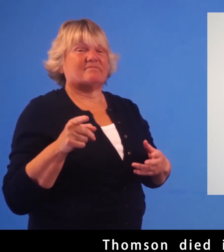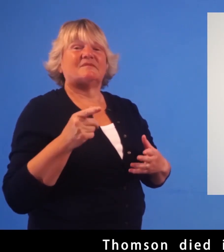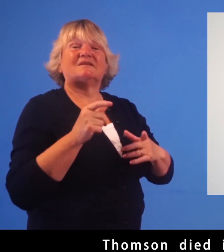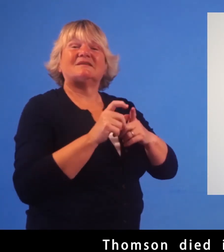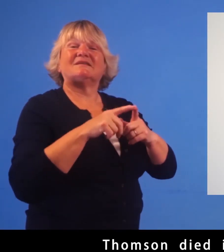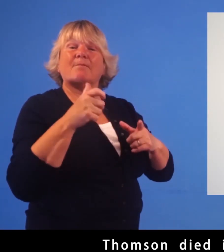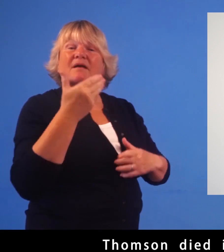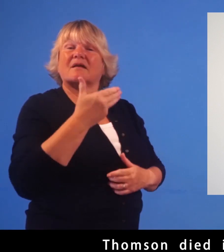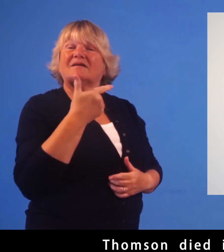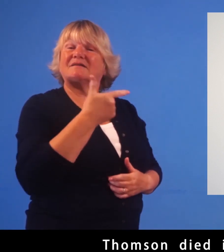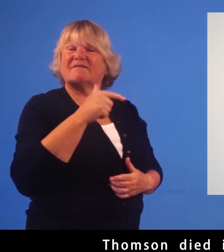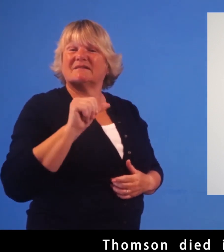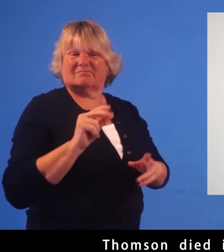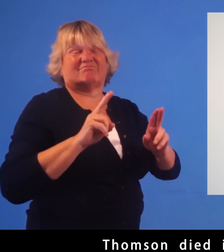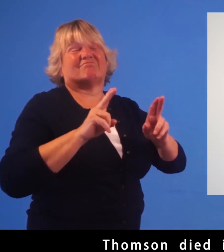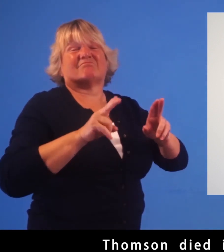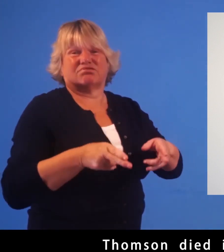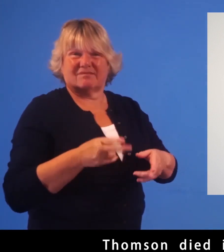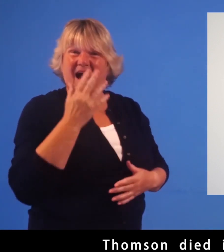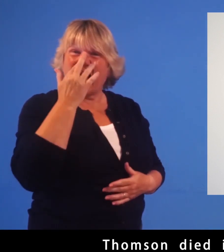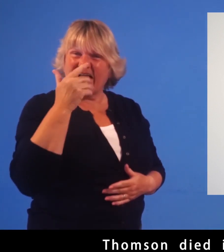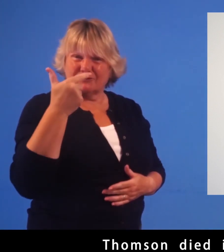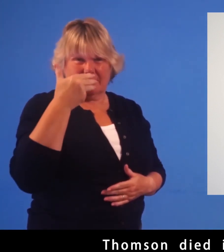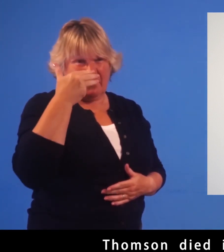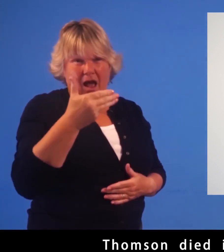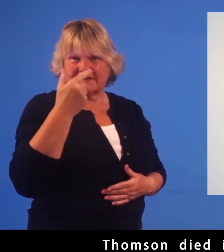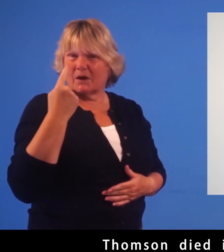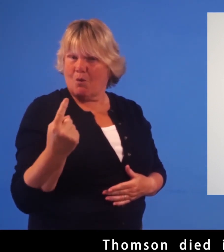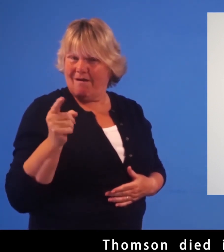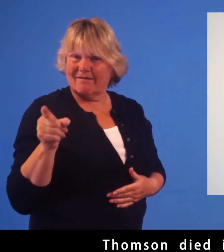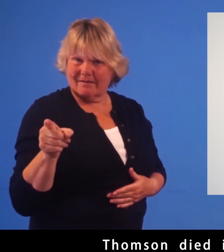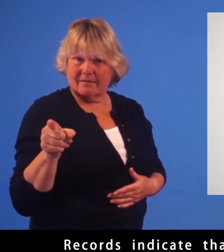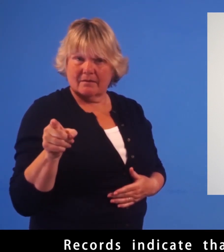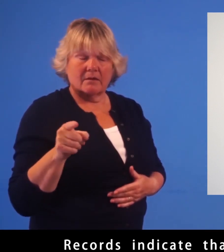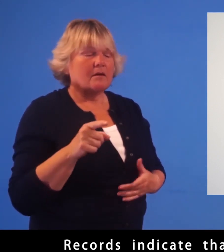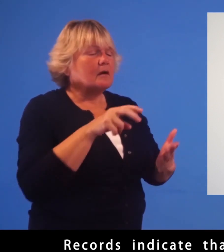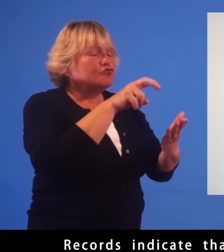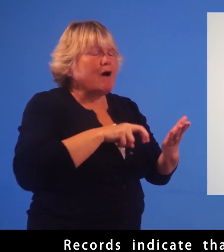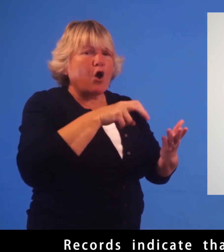Thomson died in December 1976, at the age of 91.